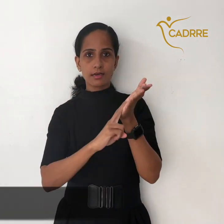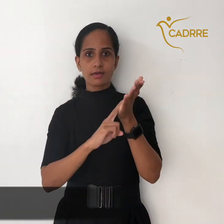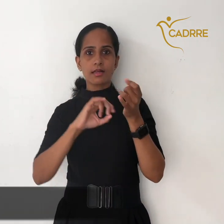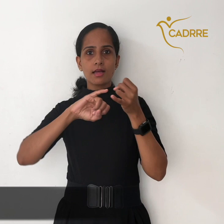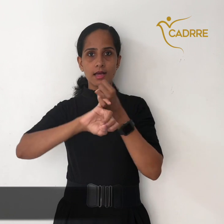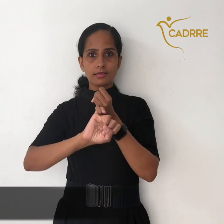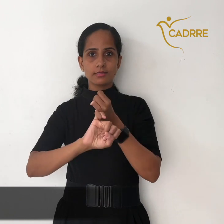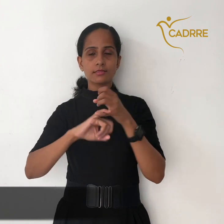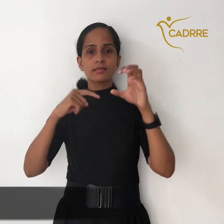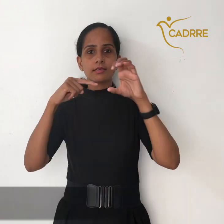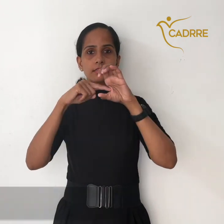tenses.